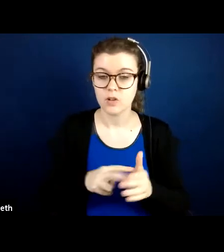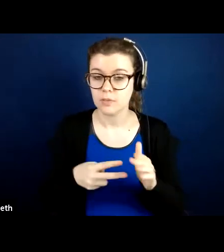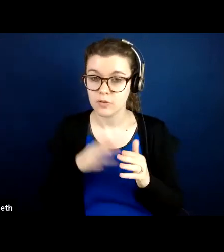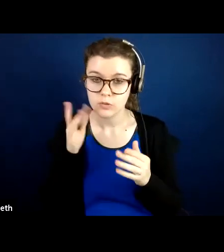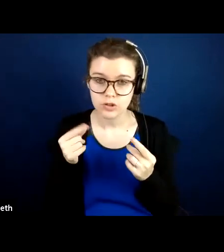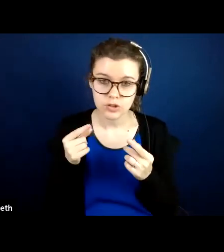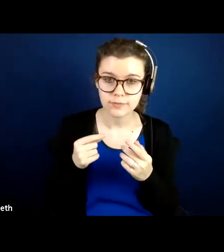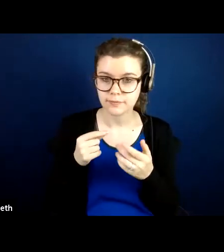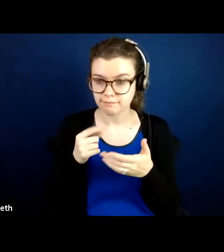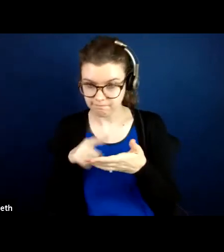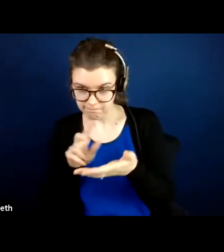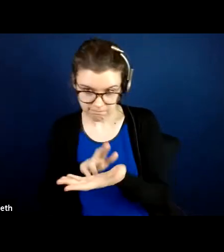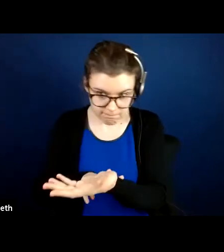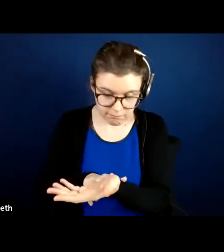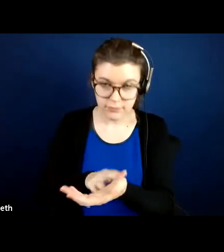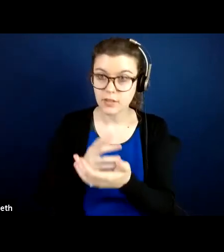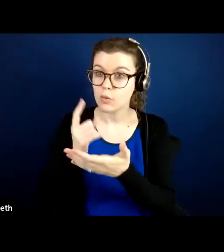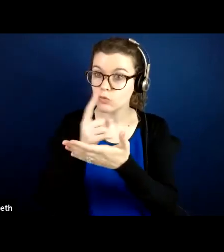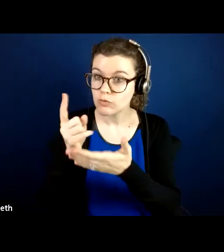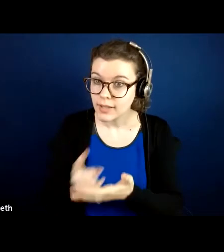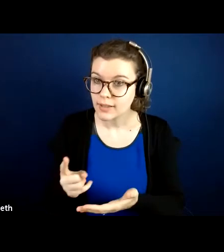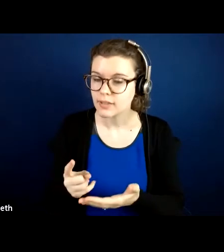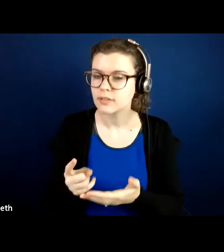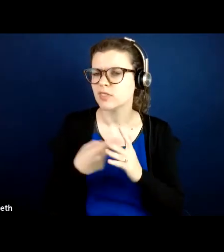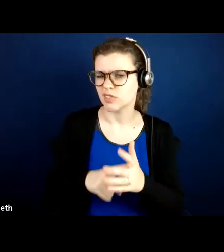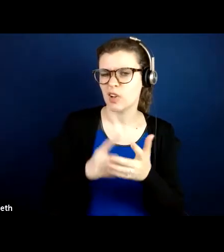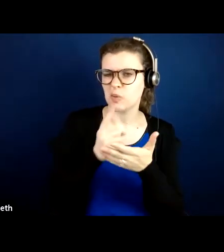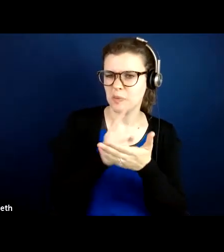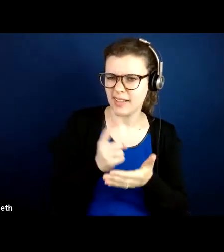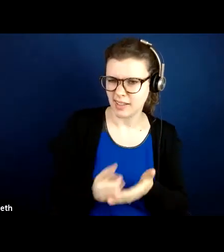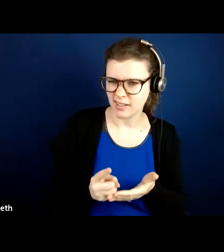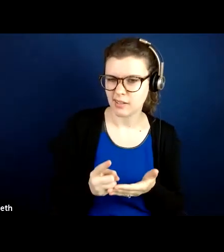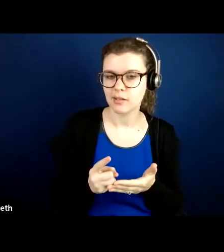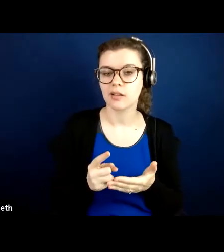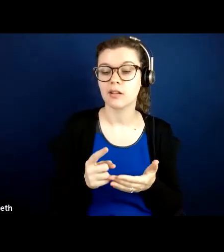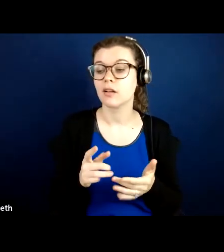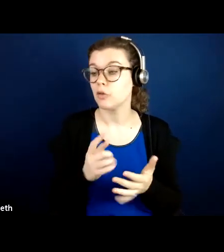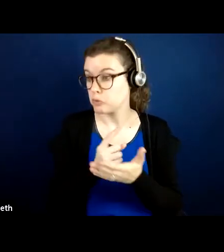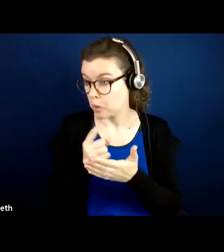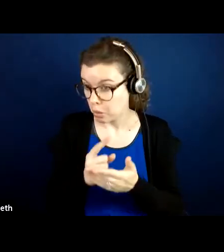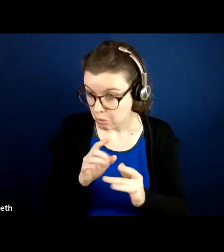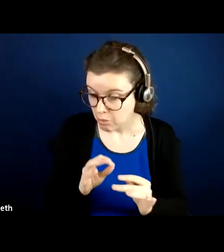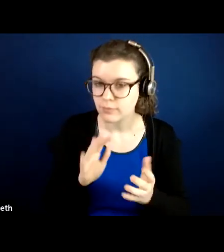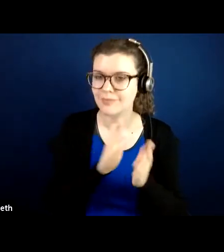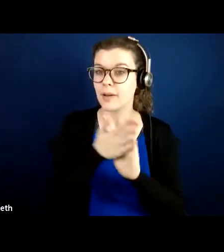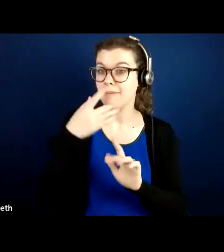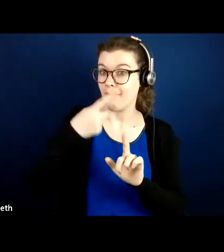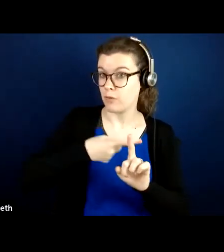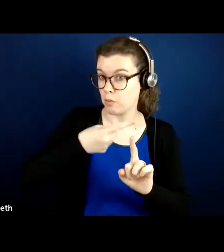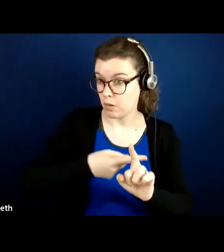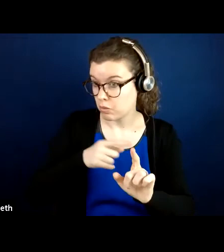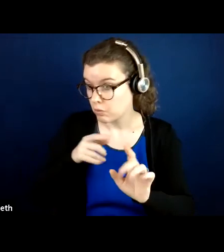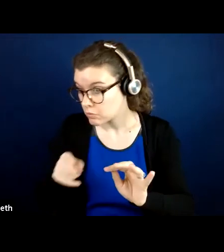our check-ins weekly at first, but then we move to doing monthly check-ins as the consumer